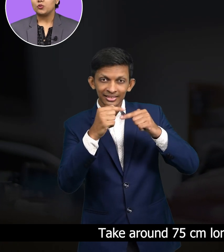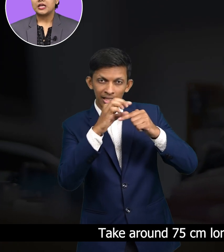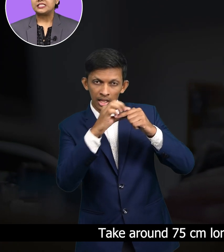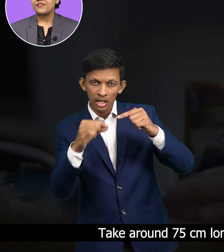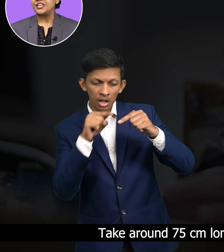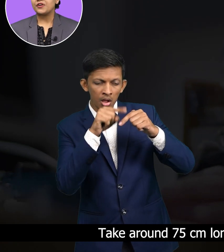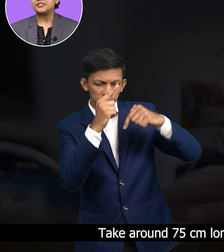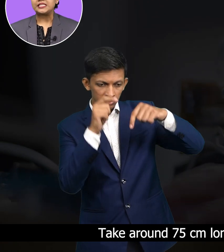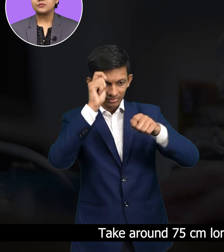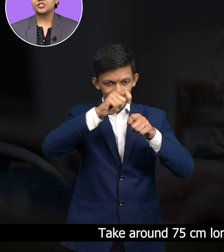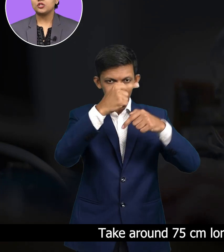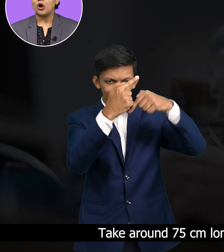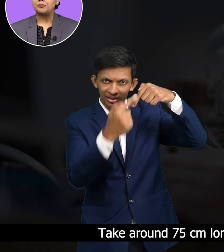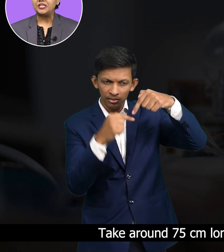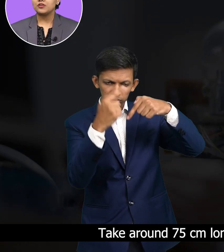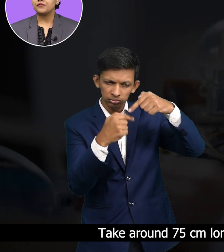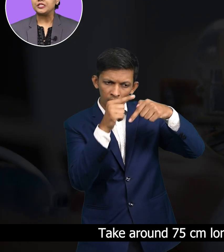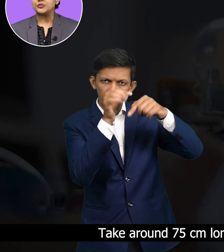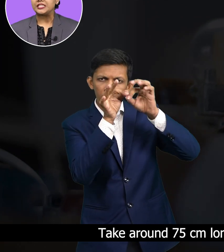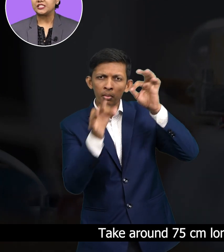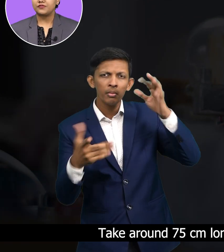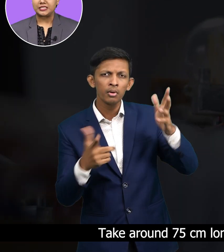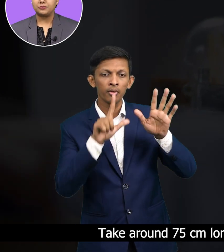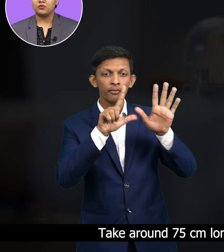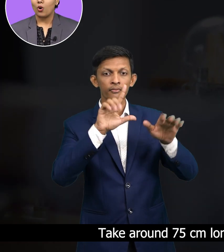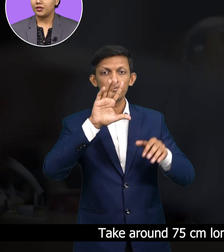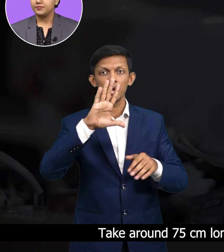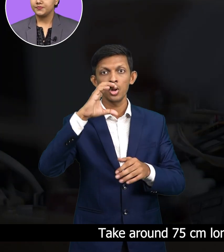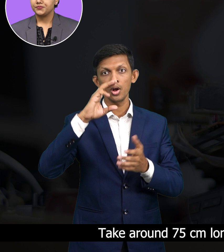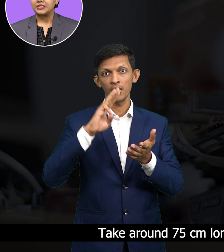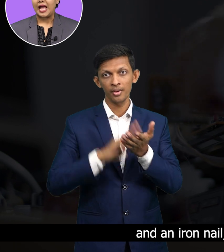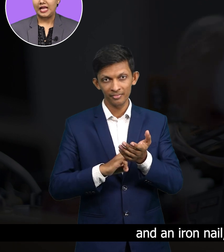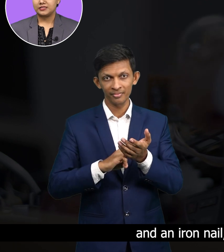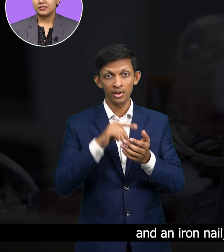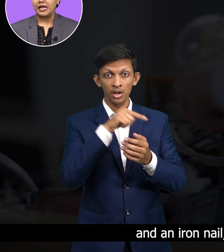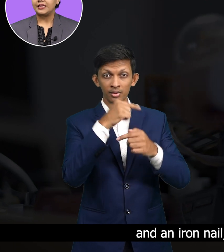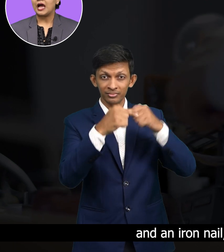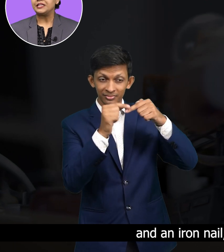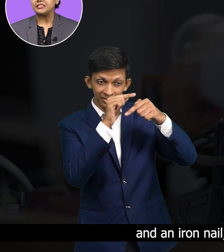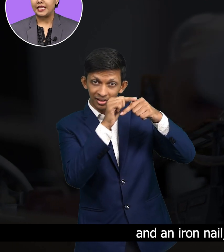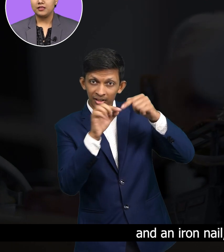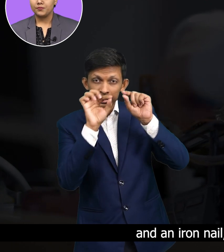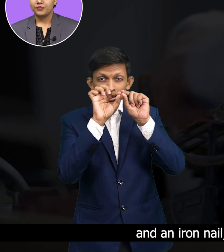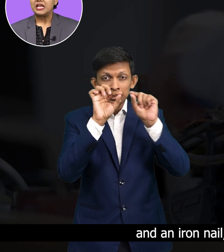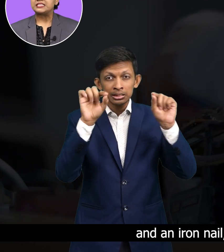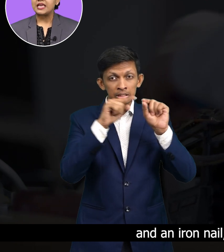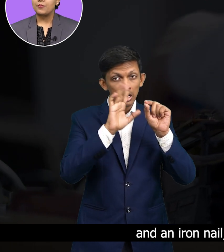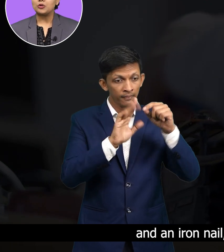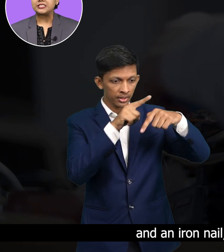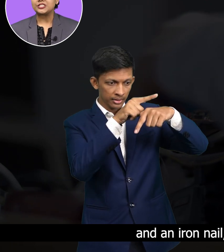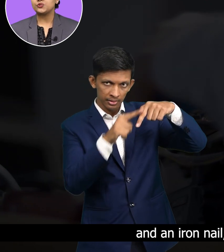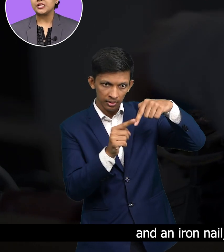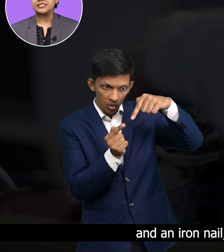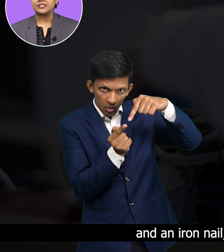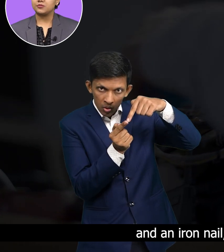Take around 75 centimeter long piece of insulated flexible wire and an iron nail, say